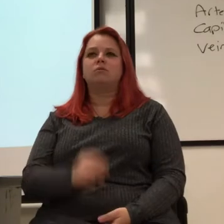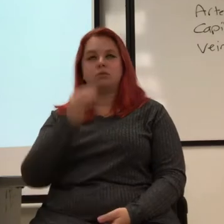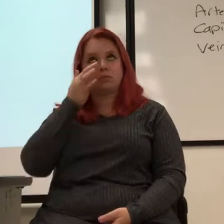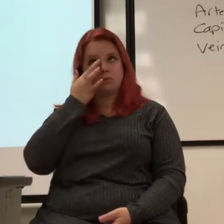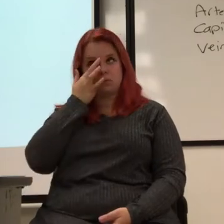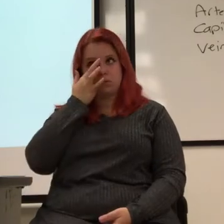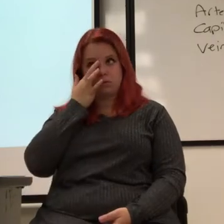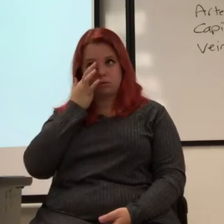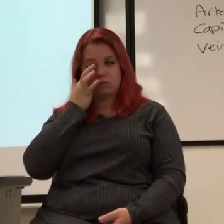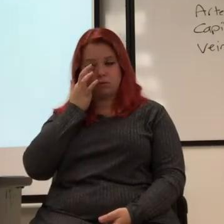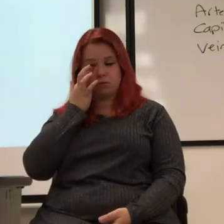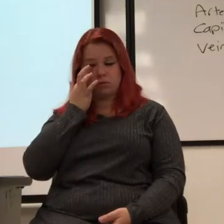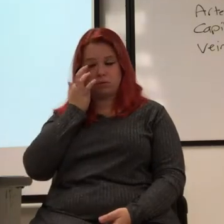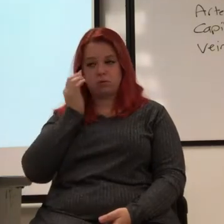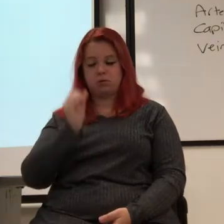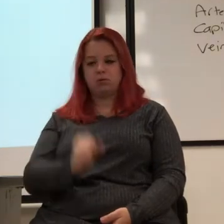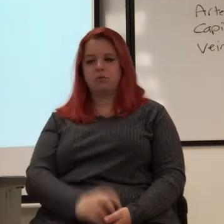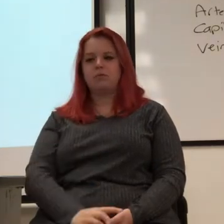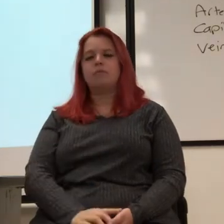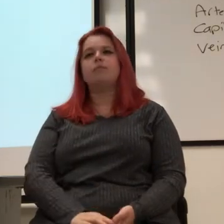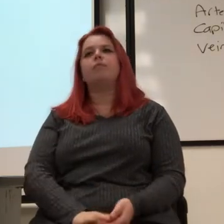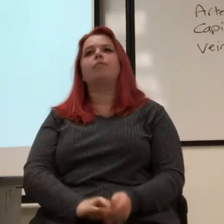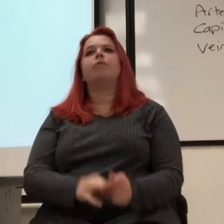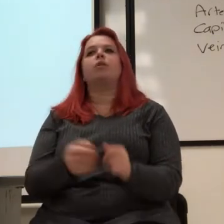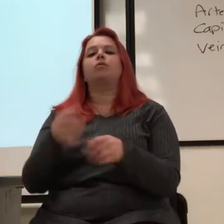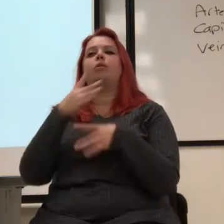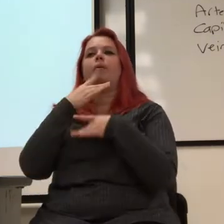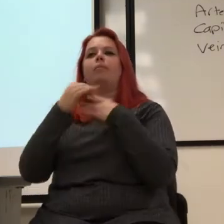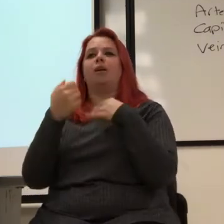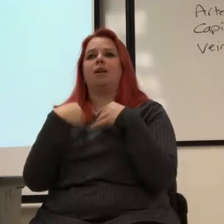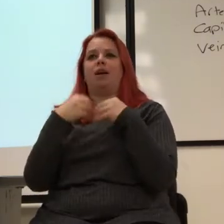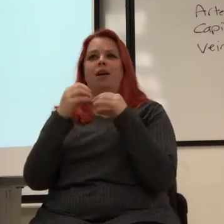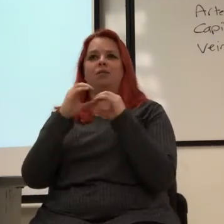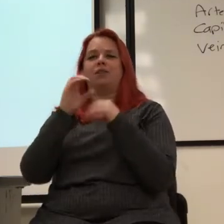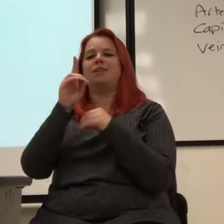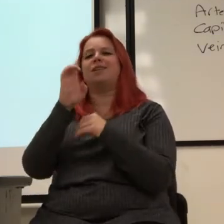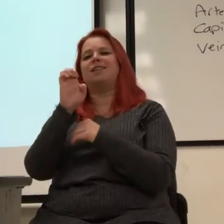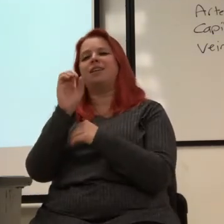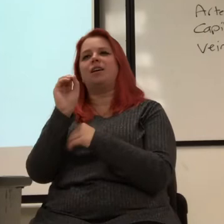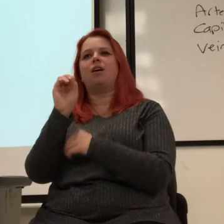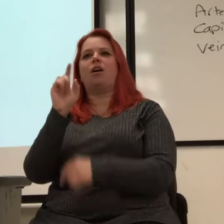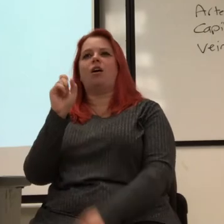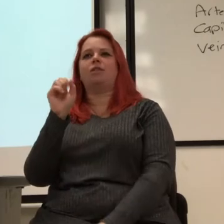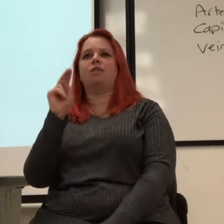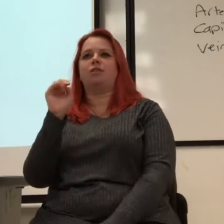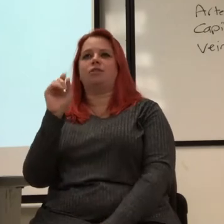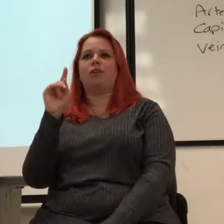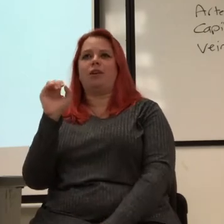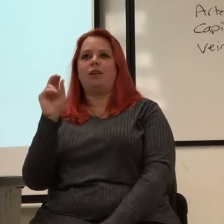Return this, you know, deoxygenated blood to the heart.